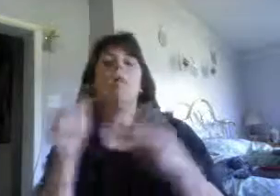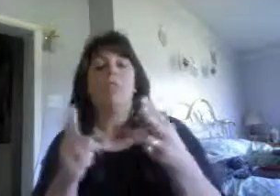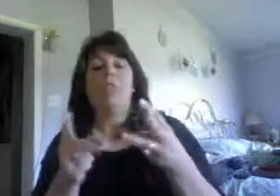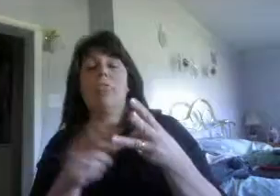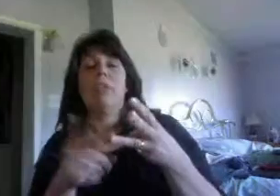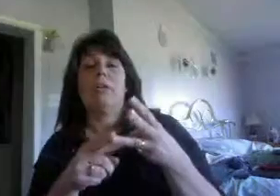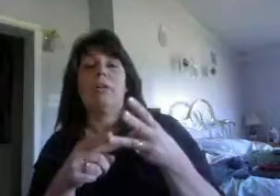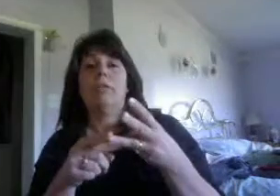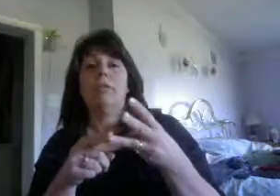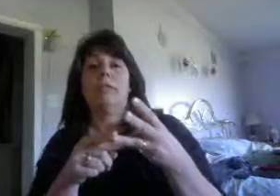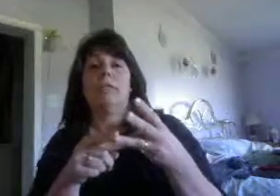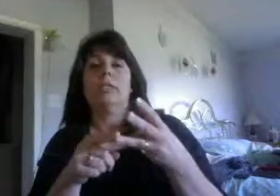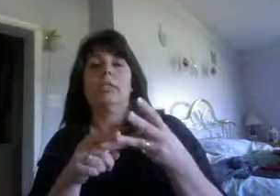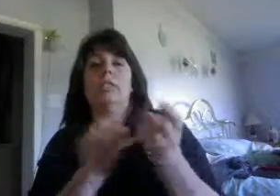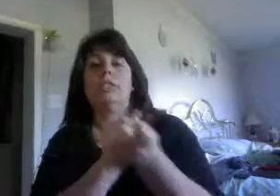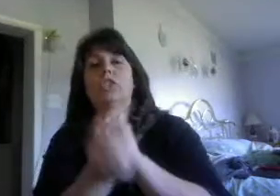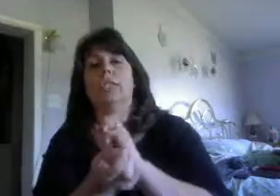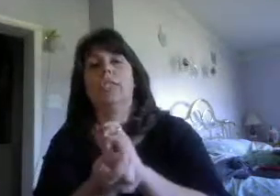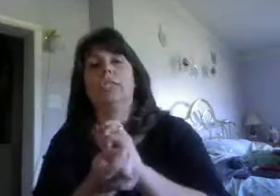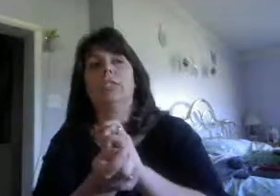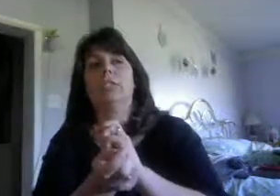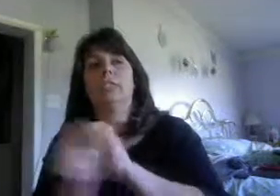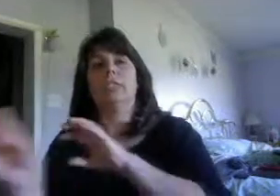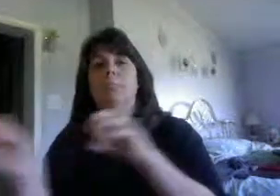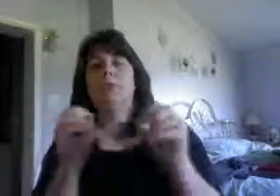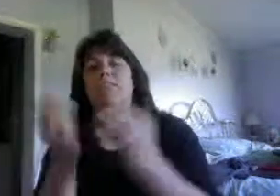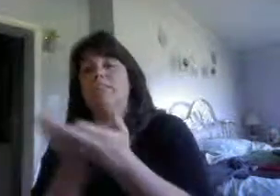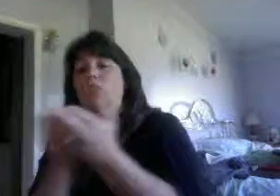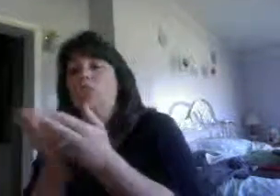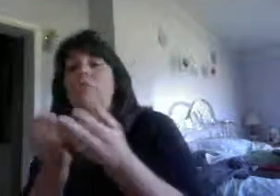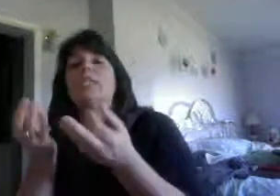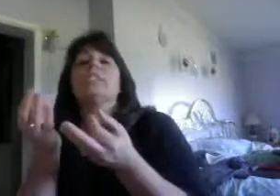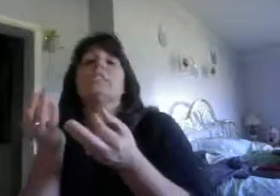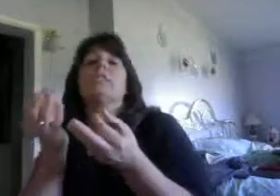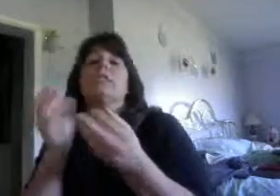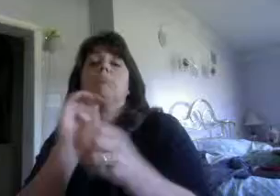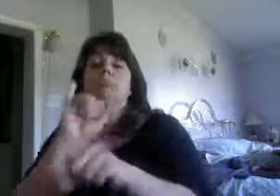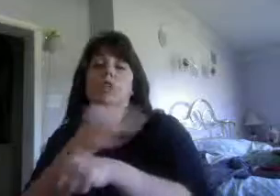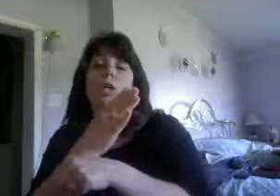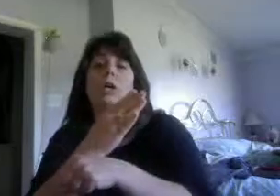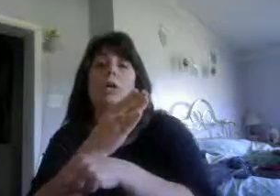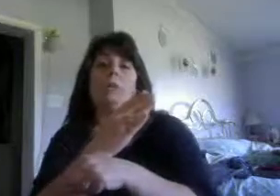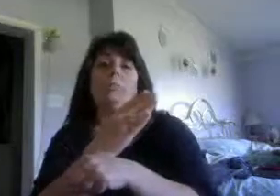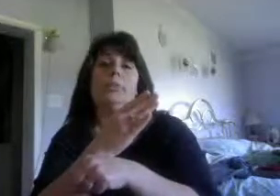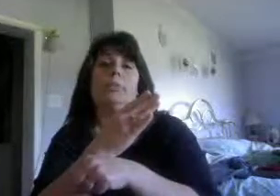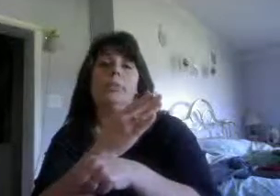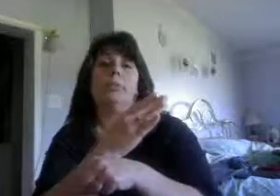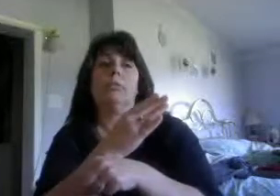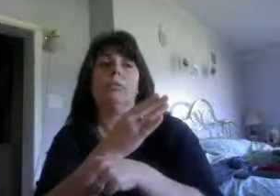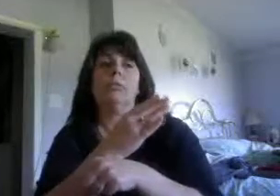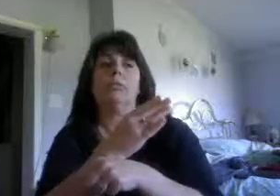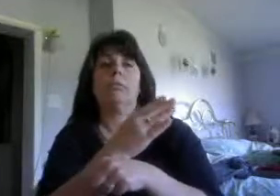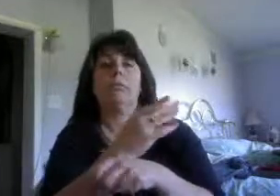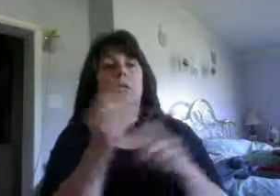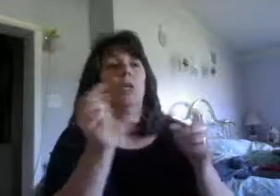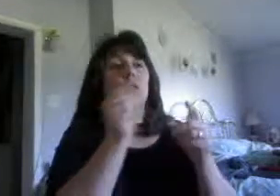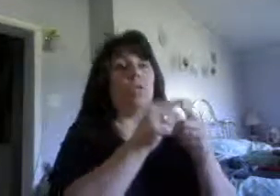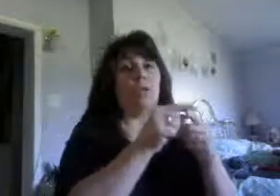economic base in the central cities. So I will go through each of these points in turn. Although the